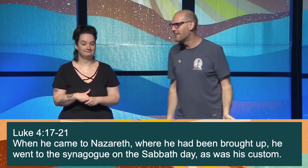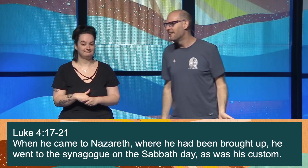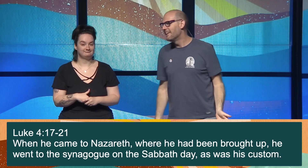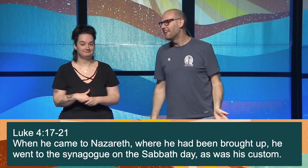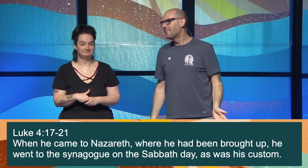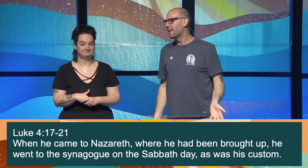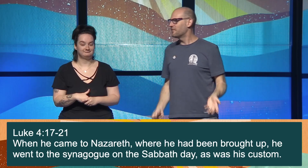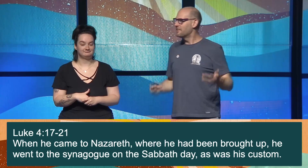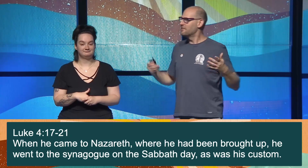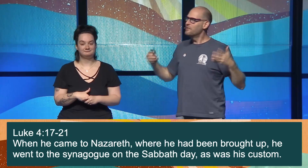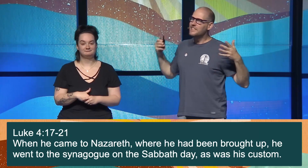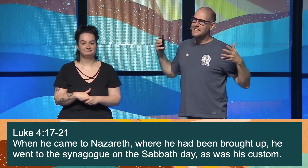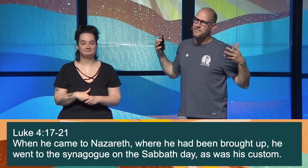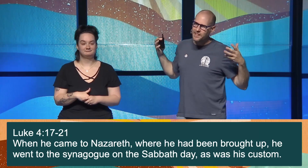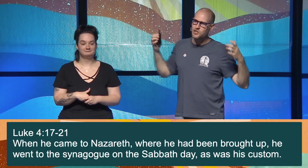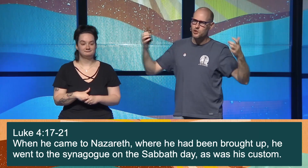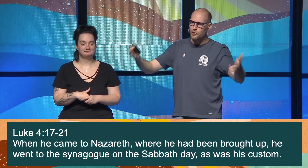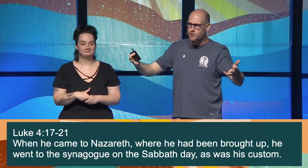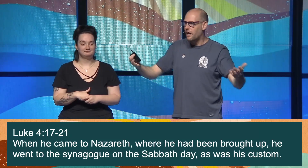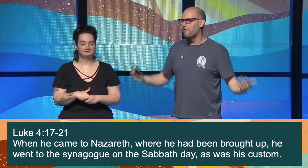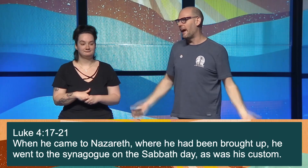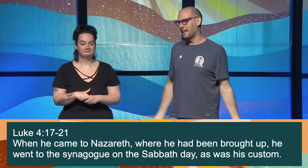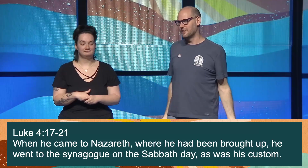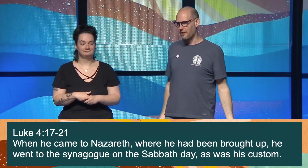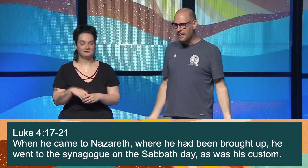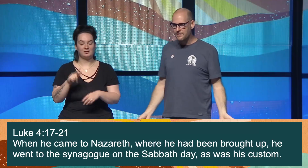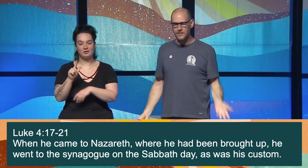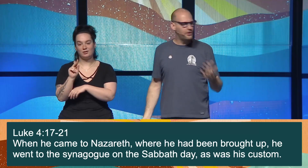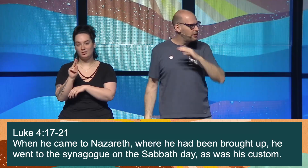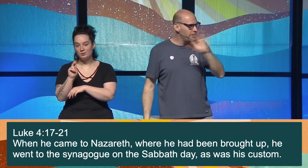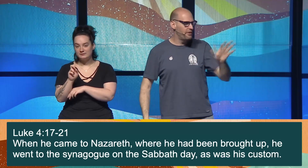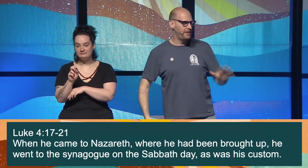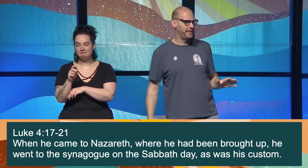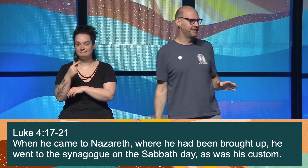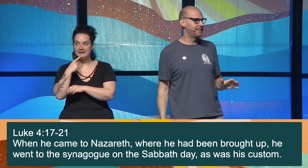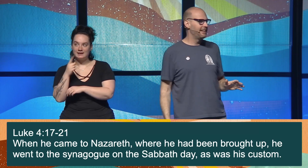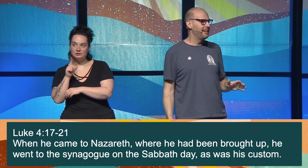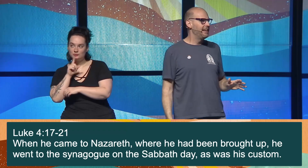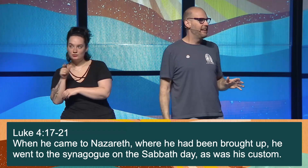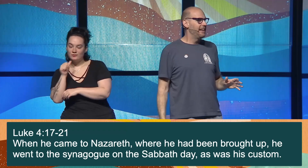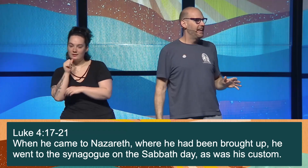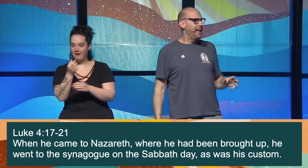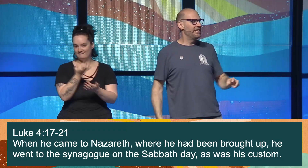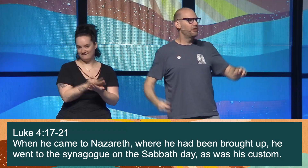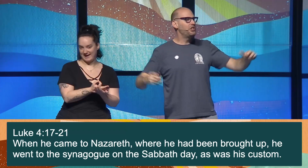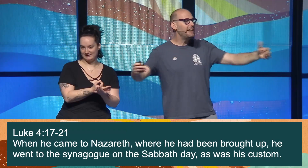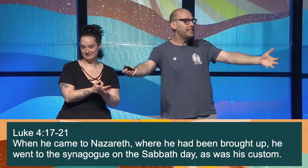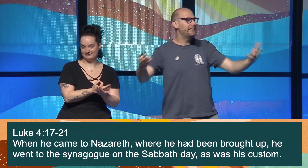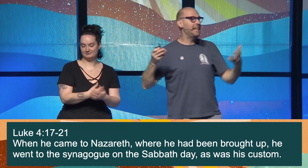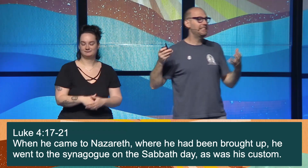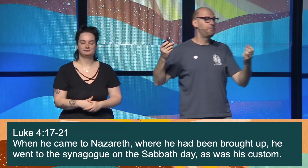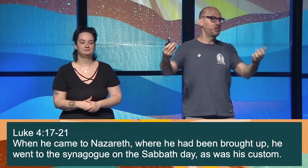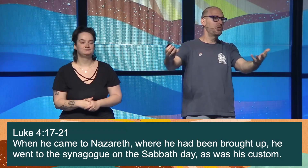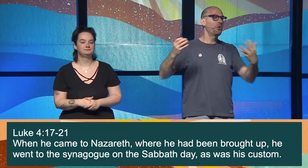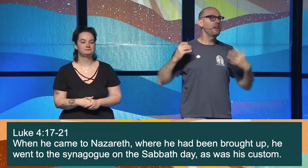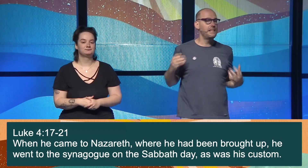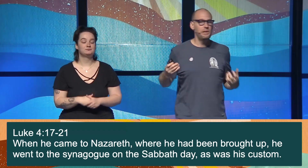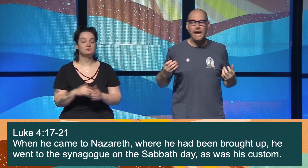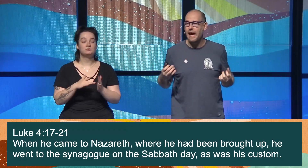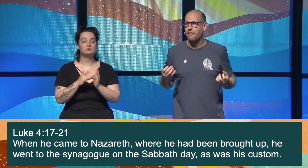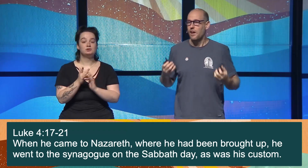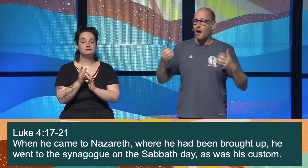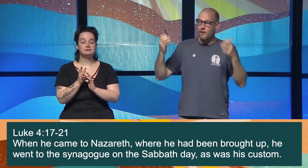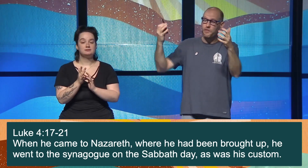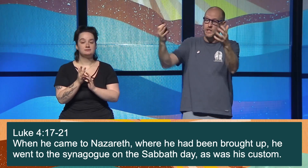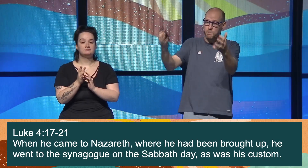not. Like Luke is giving us truth, not facts, all right? There's two different things. And so Jesus stands up. The story that